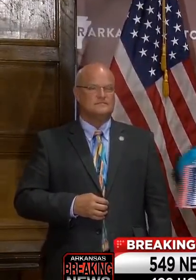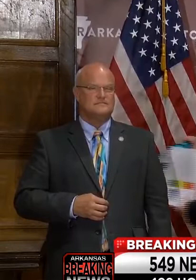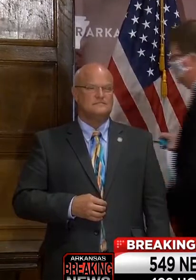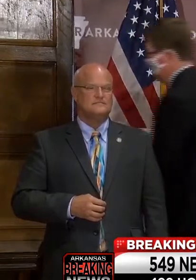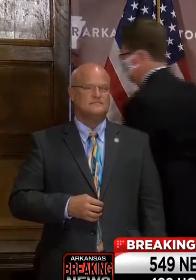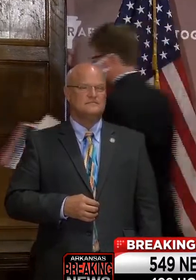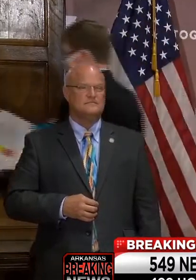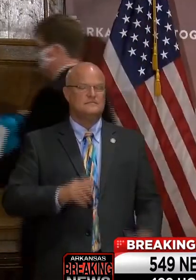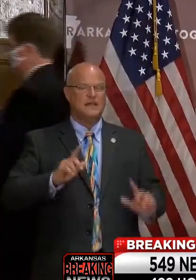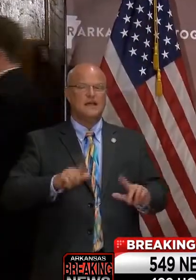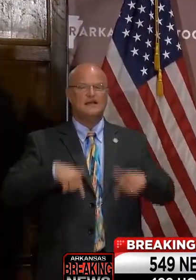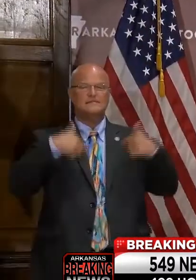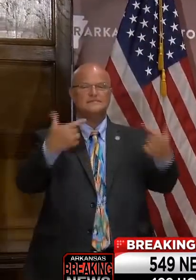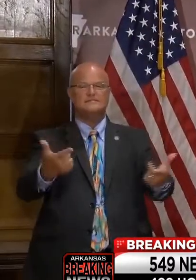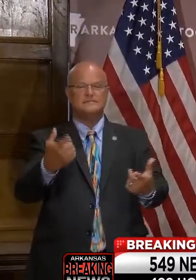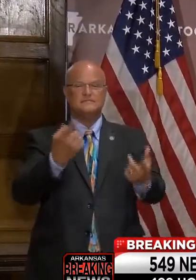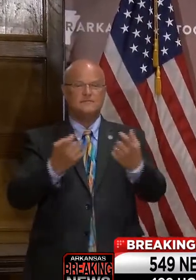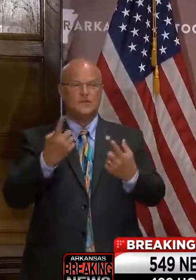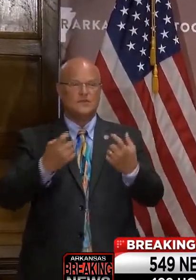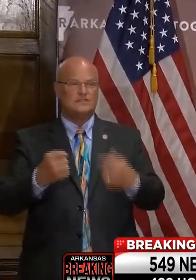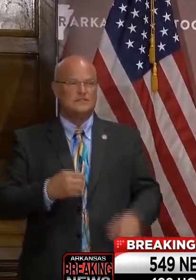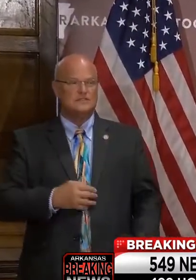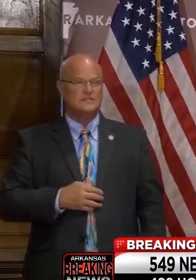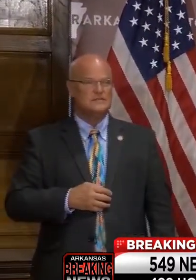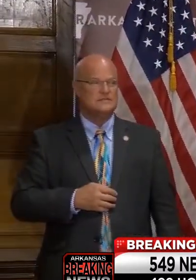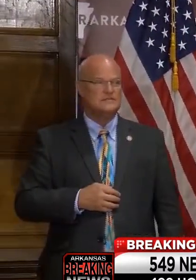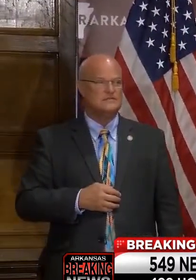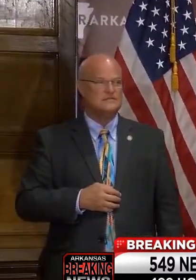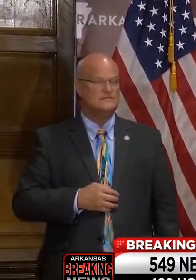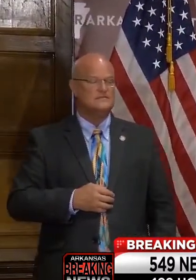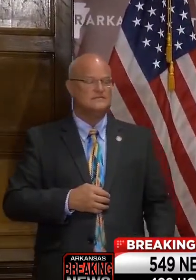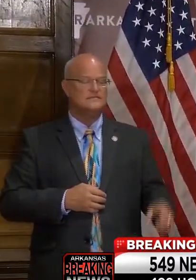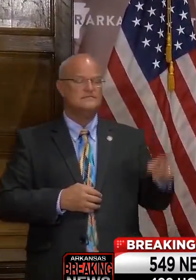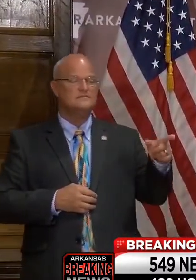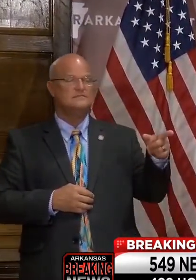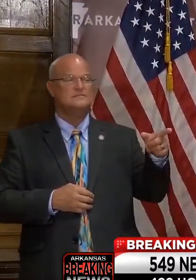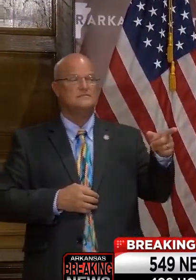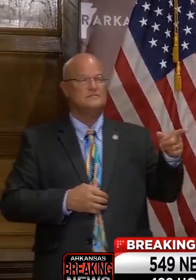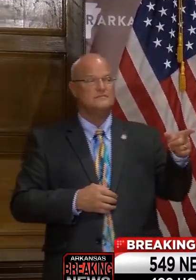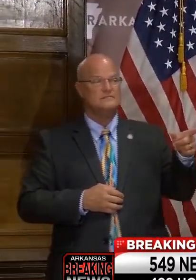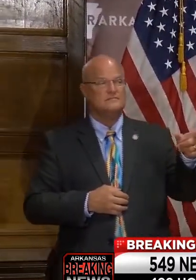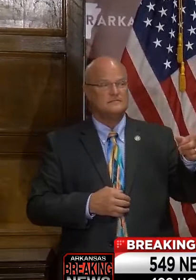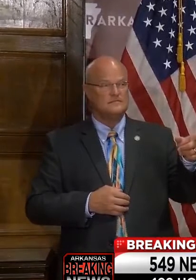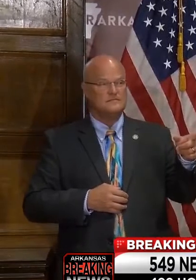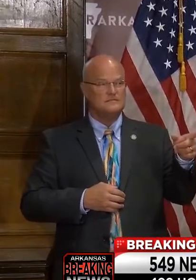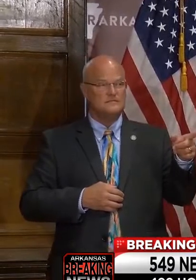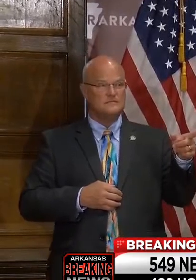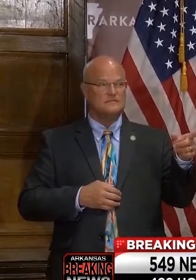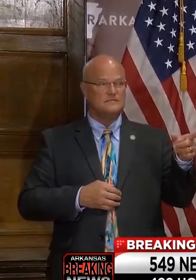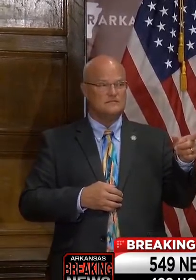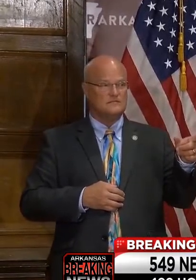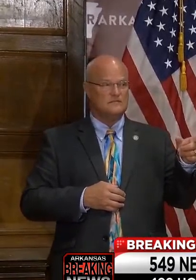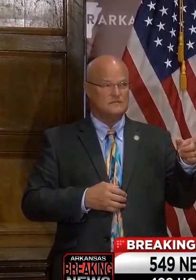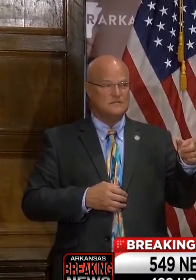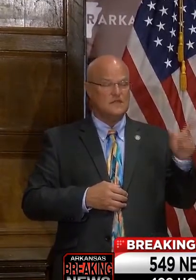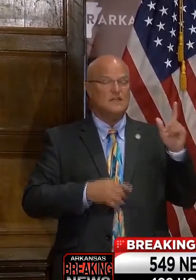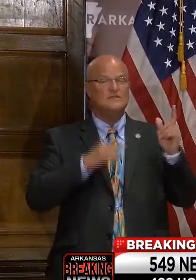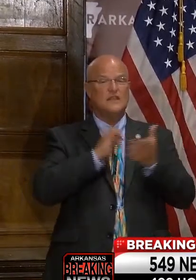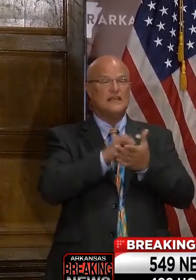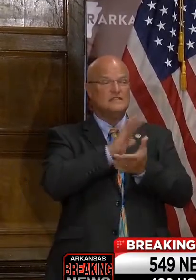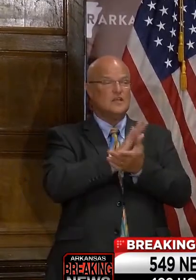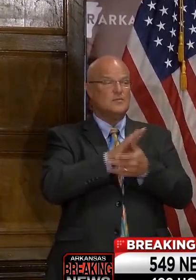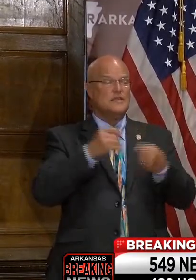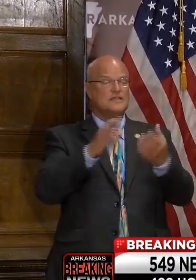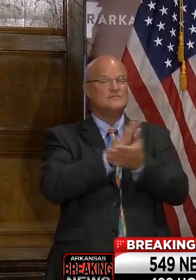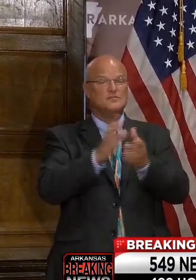With that, we'll take any questions. So is this document going to give school districts the ability to say